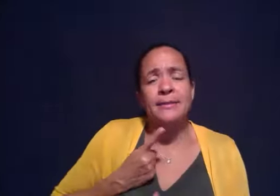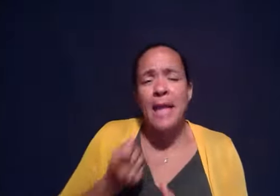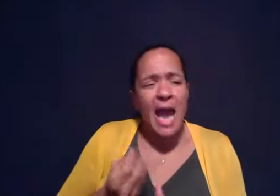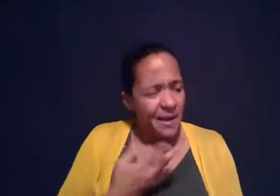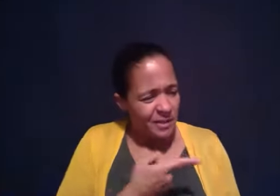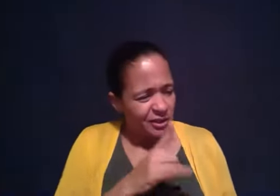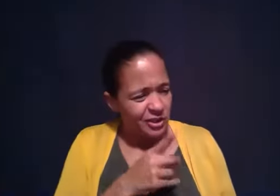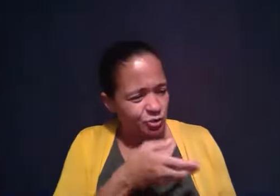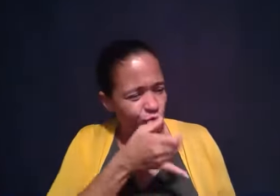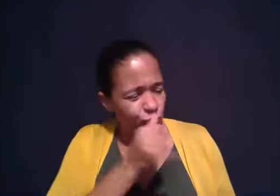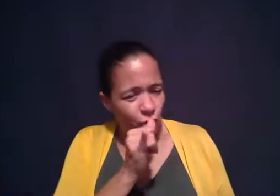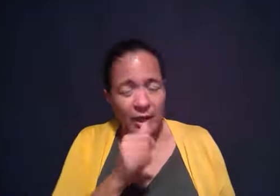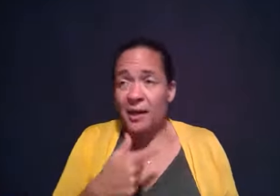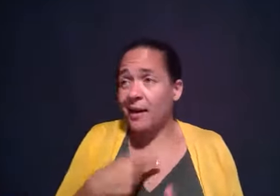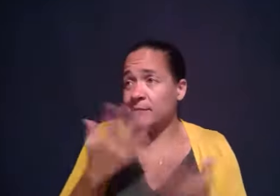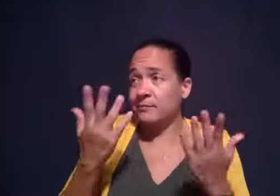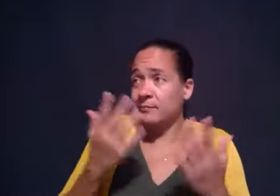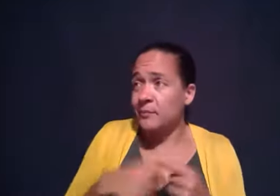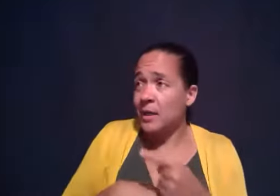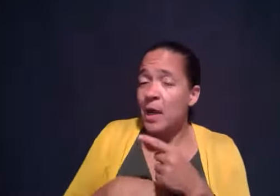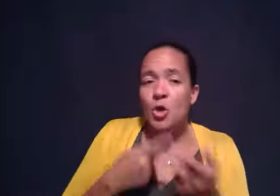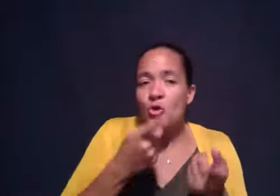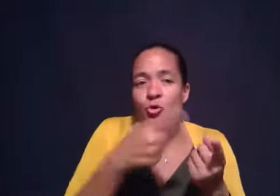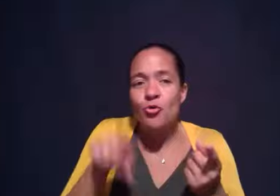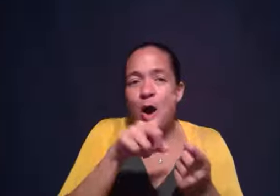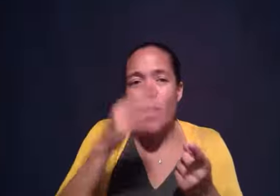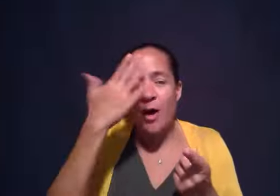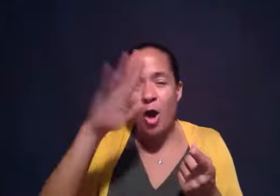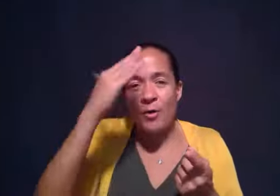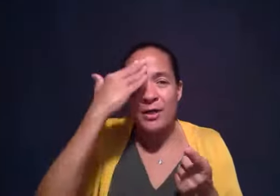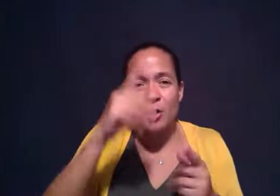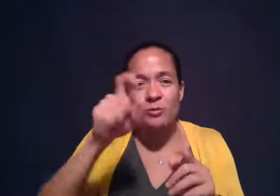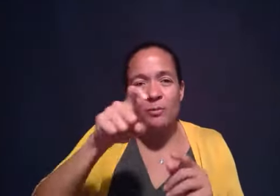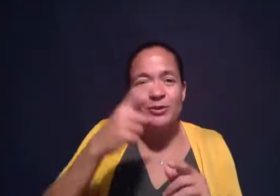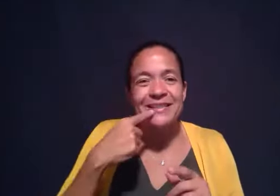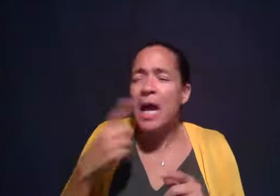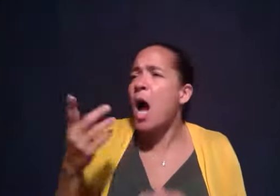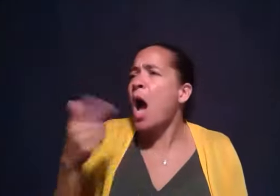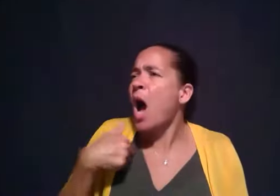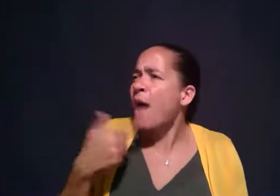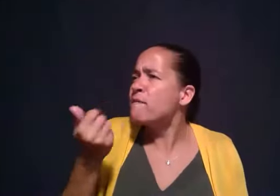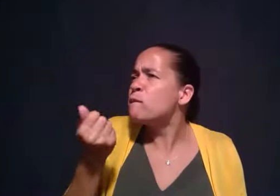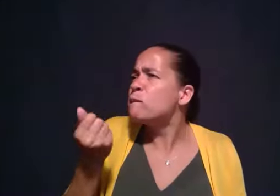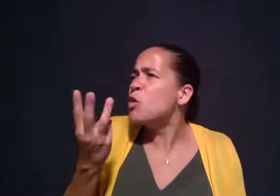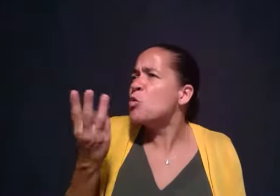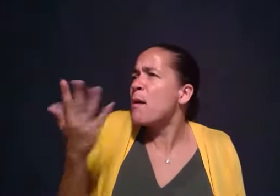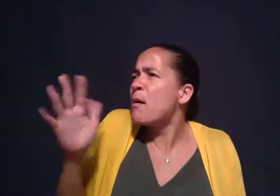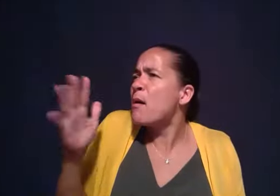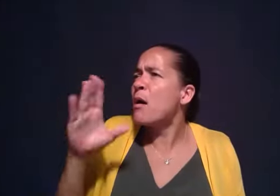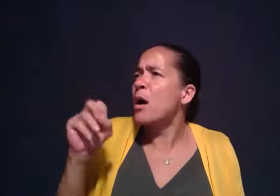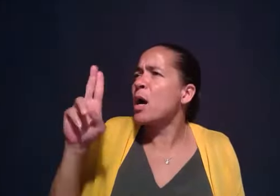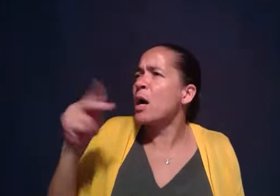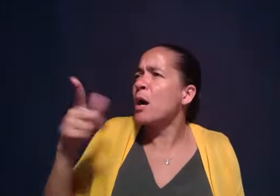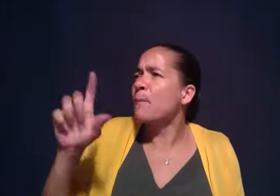said, everybody knows what you're supposed to say. You were supposed to say a couple. And what I said was $67